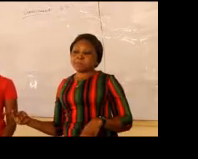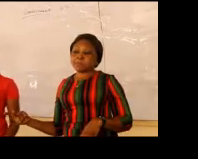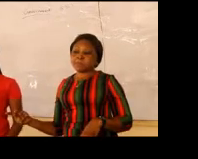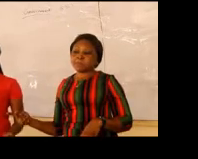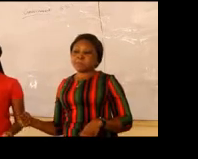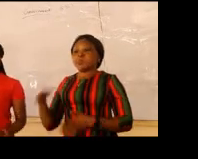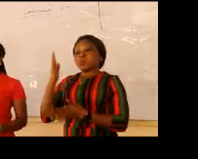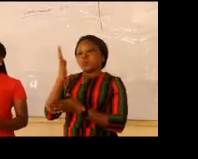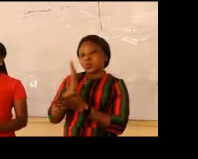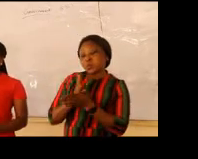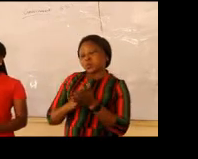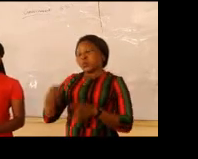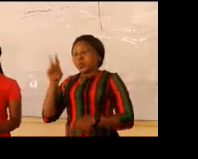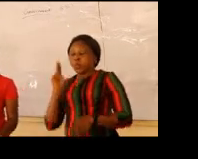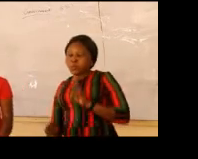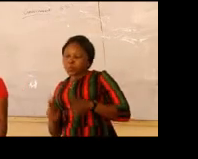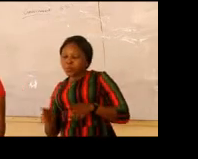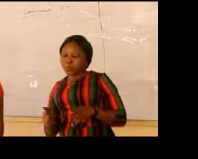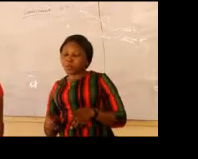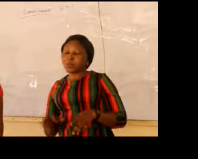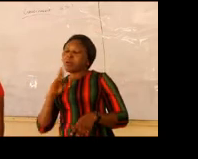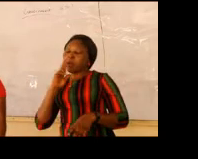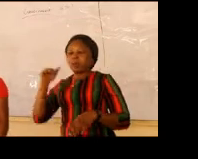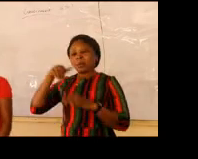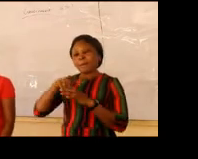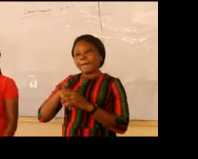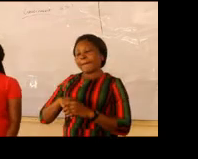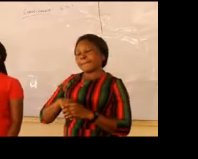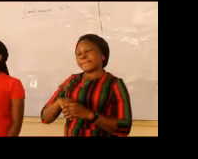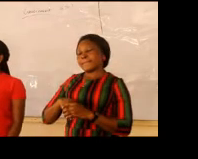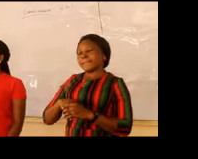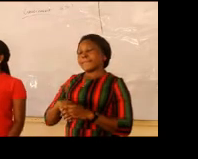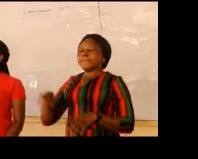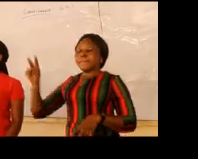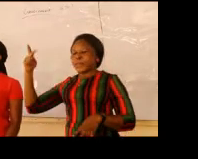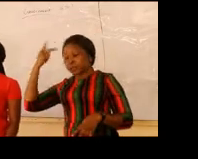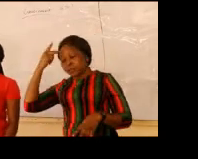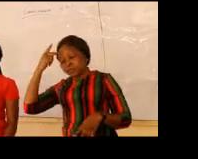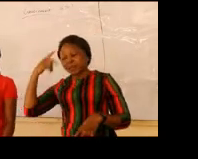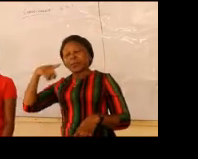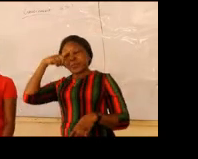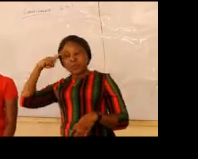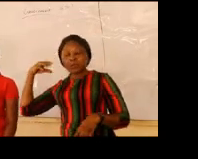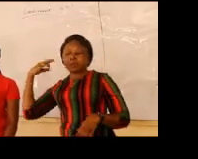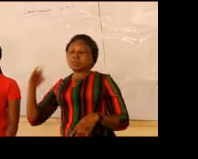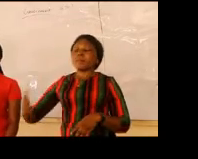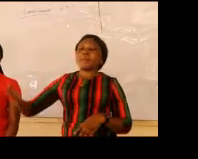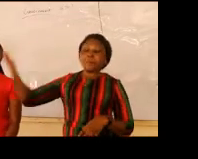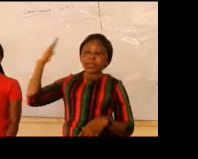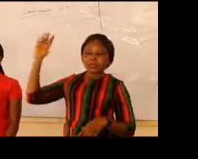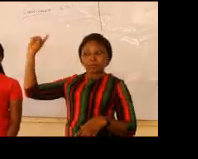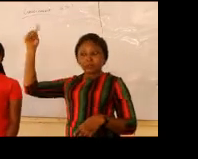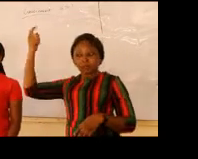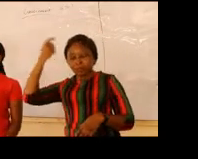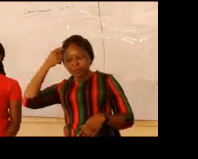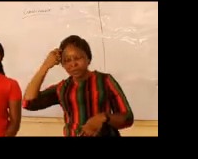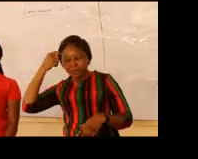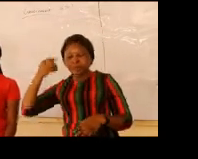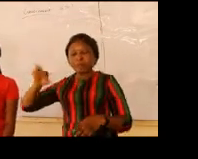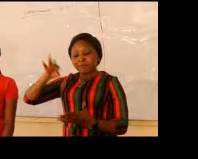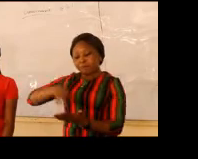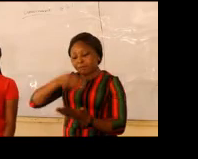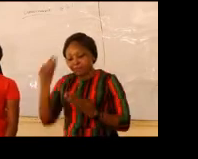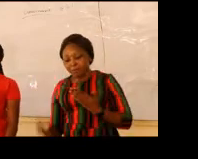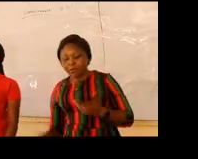Then some people take part in politics because the past government failed to do their work very